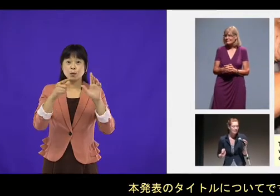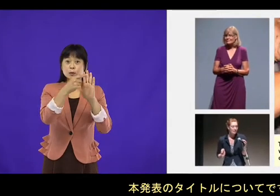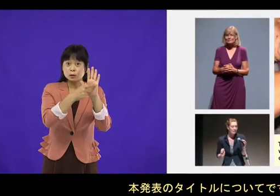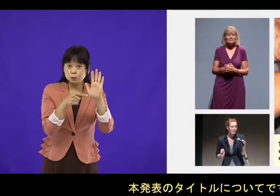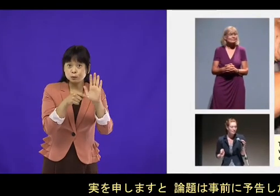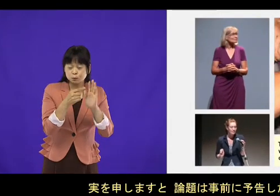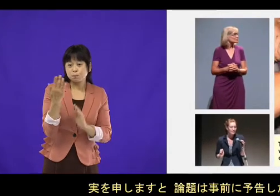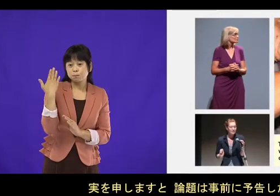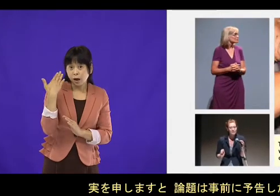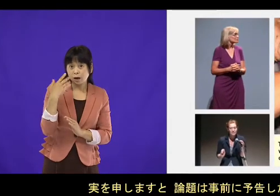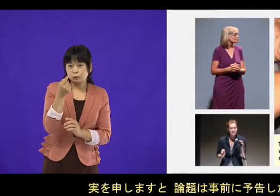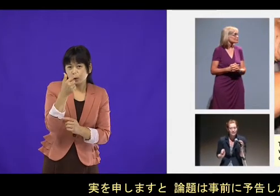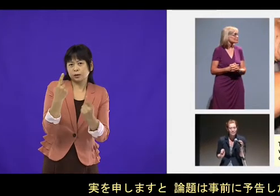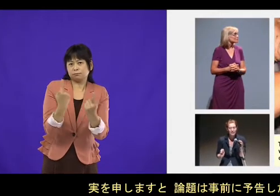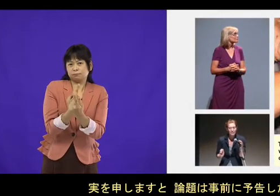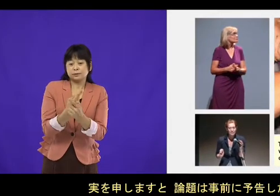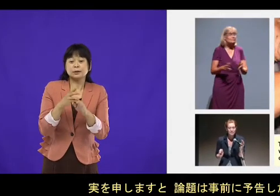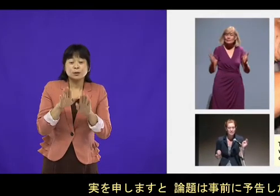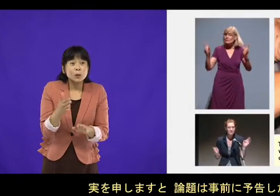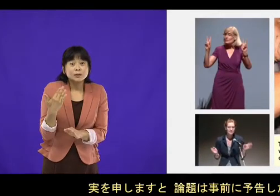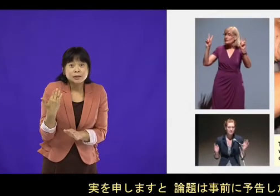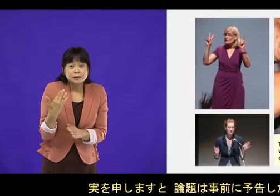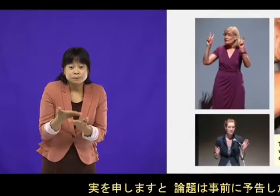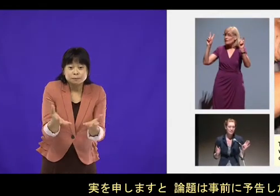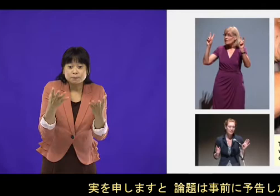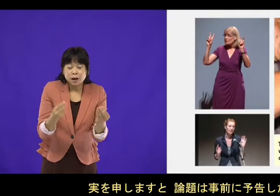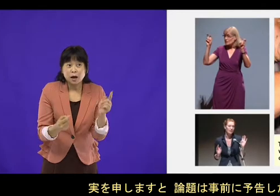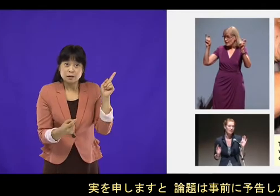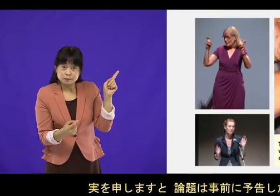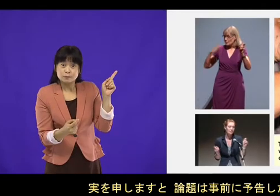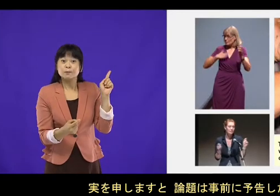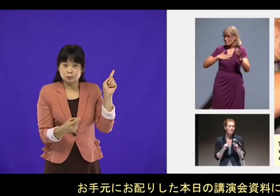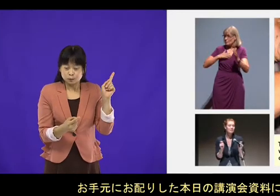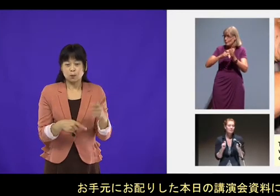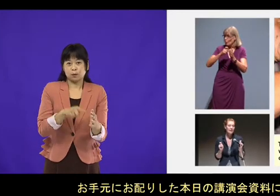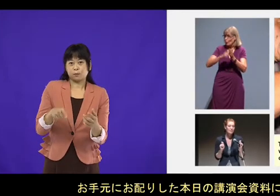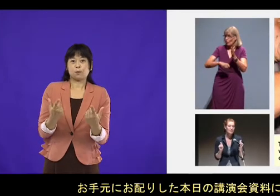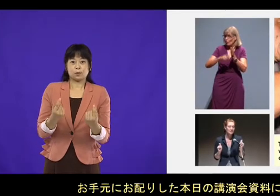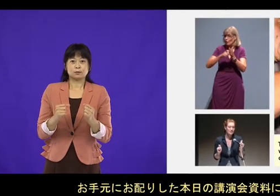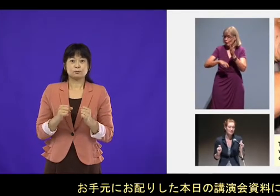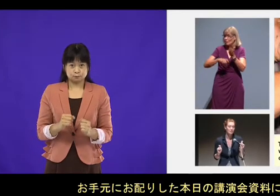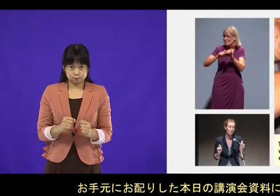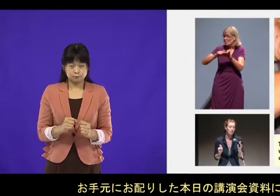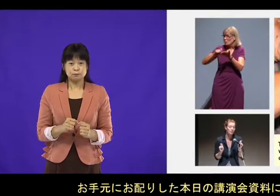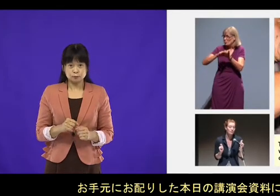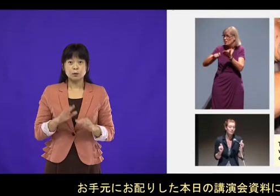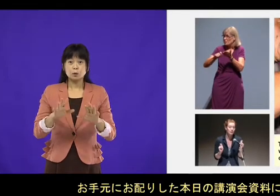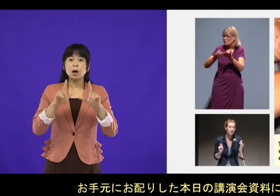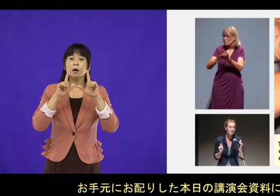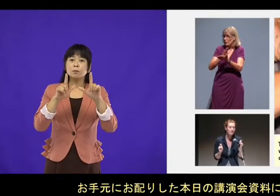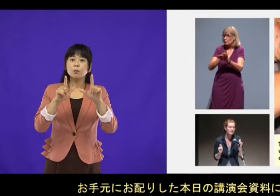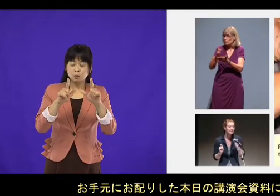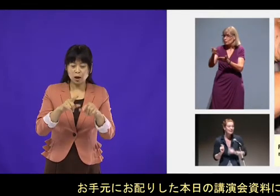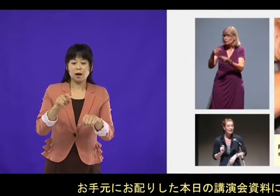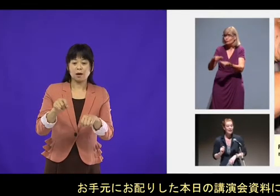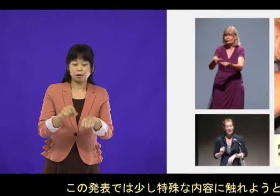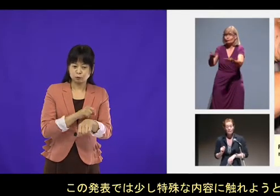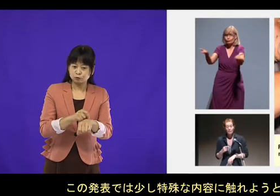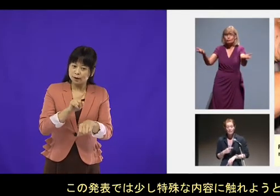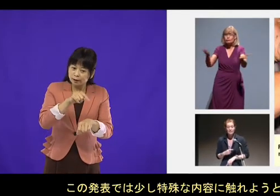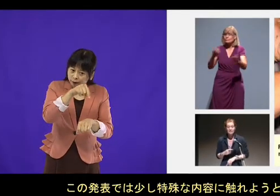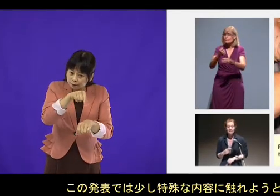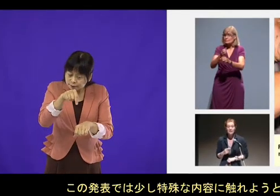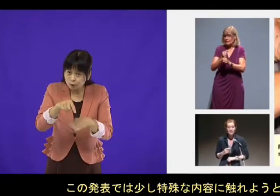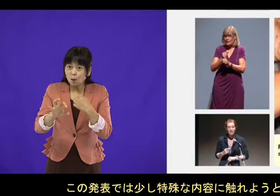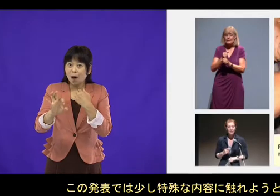Actually, the title of that paper it's sort of the written paper that's in your conference documents. And